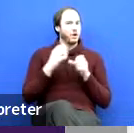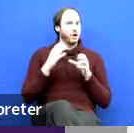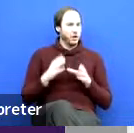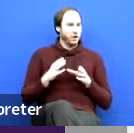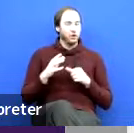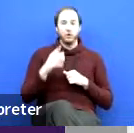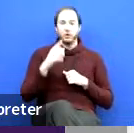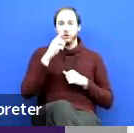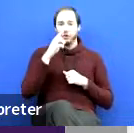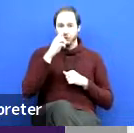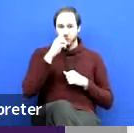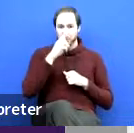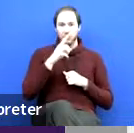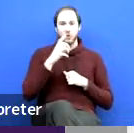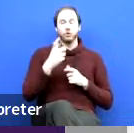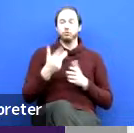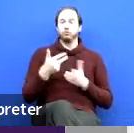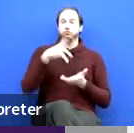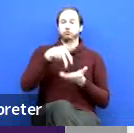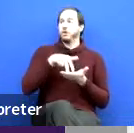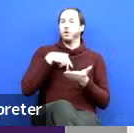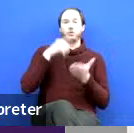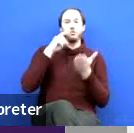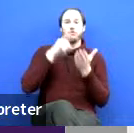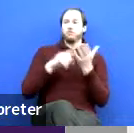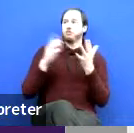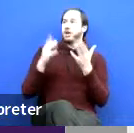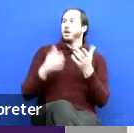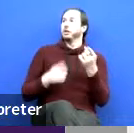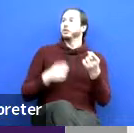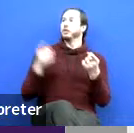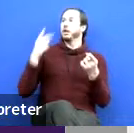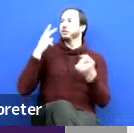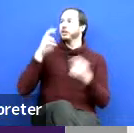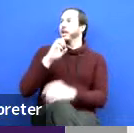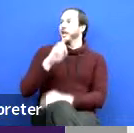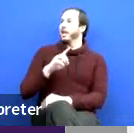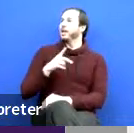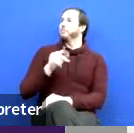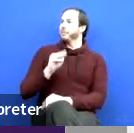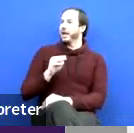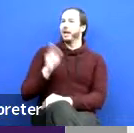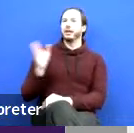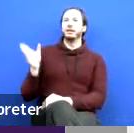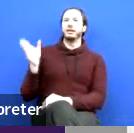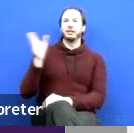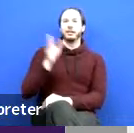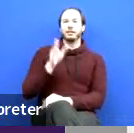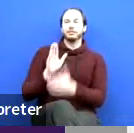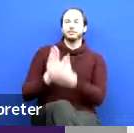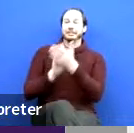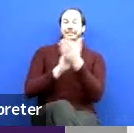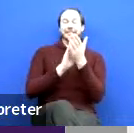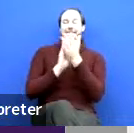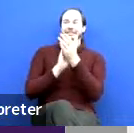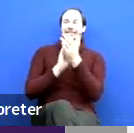If you would like to rise to be recognized, I saw Ed and Pam. What if we get a photo of them?